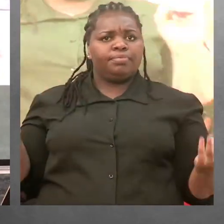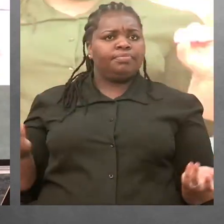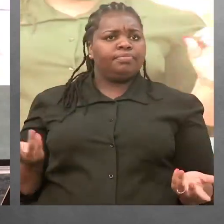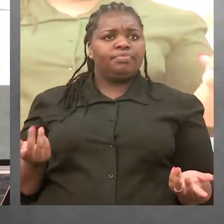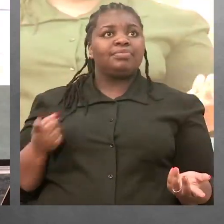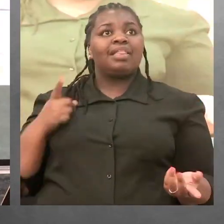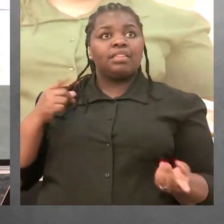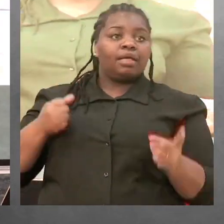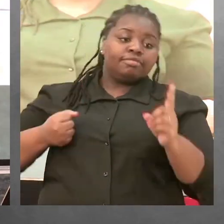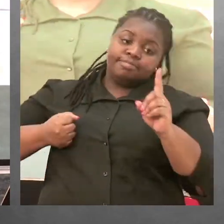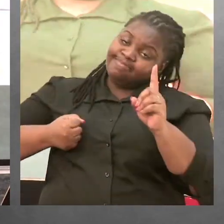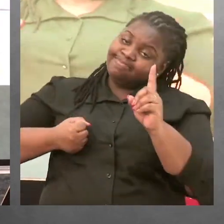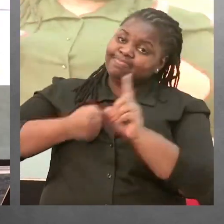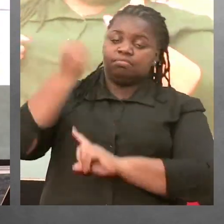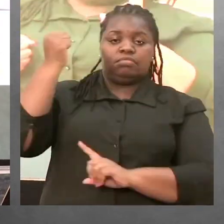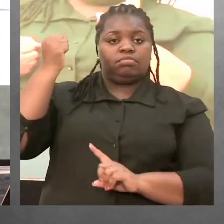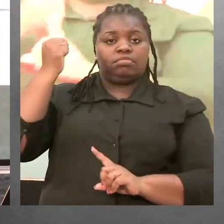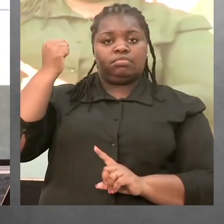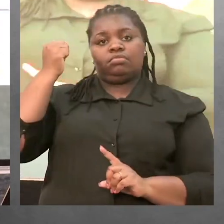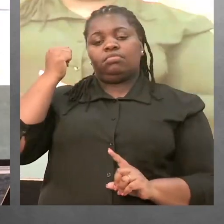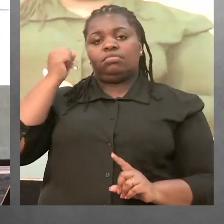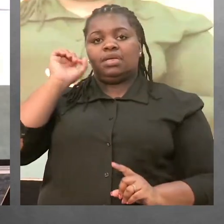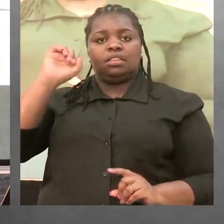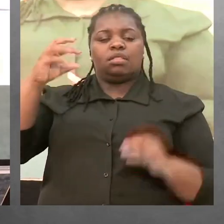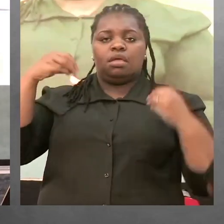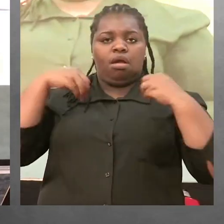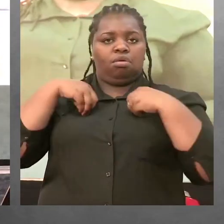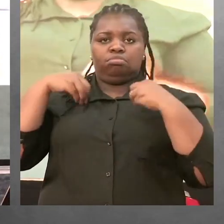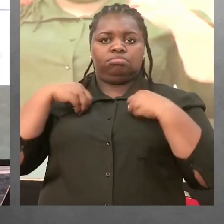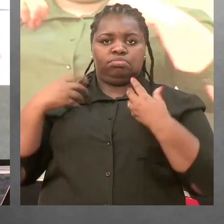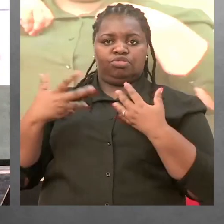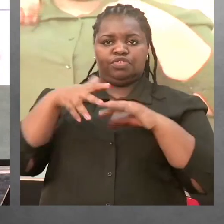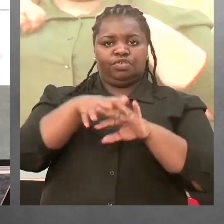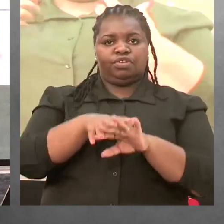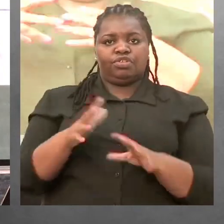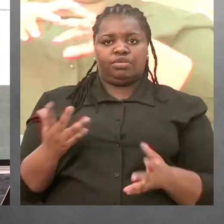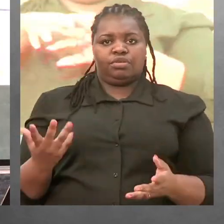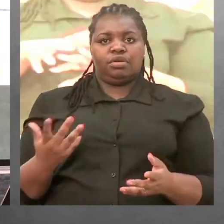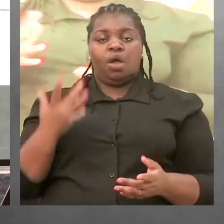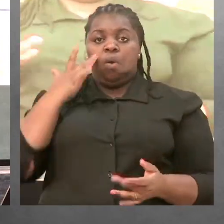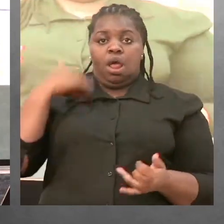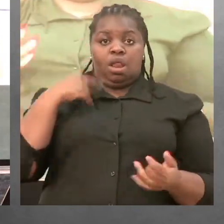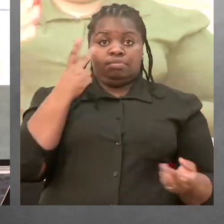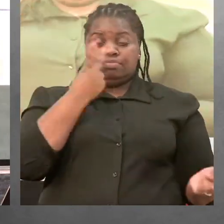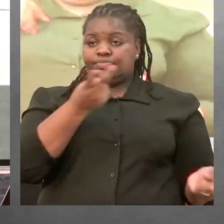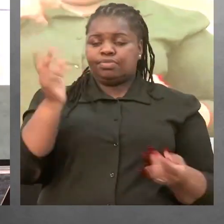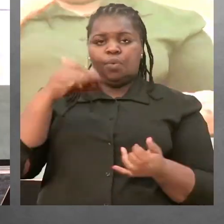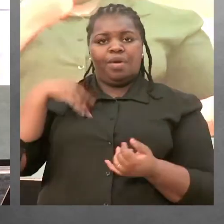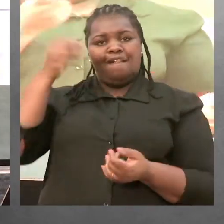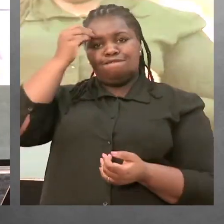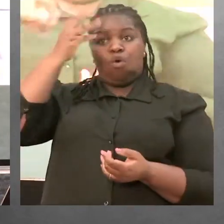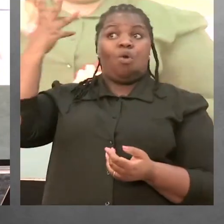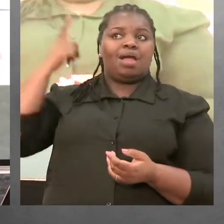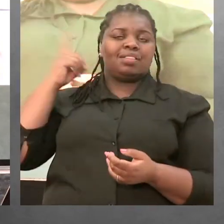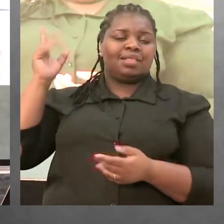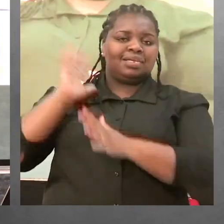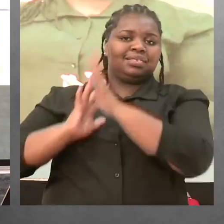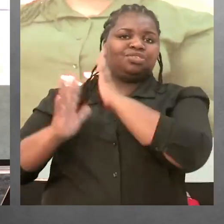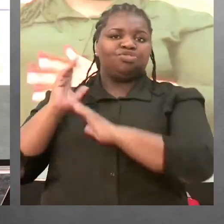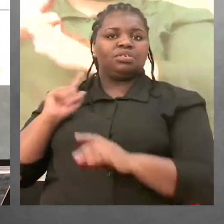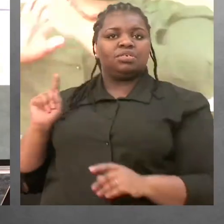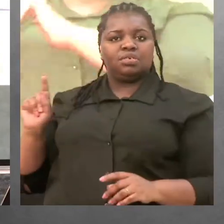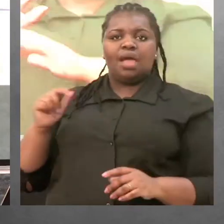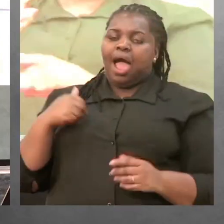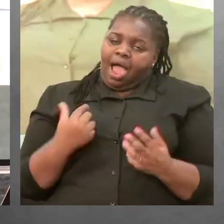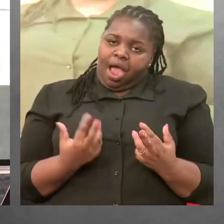They championed their own transformation. When you look at them today, we forget that history. So I